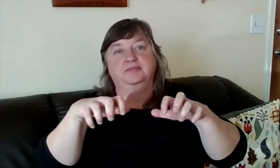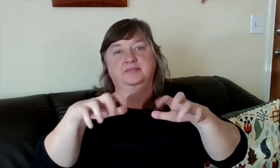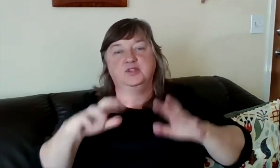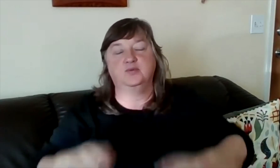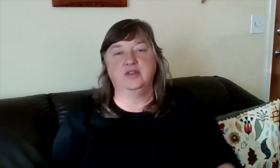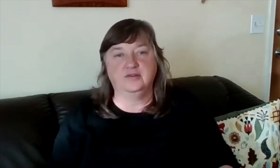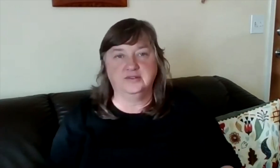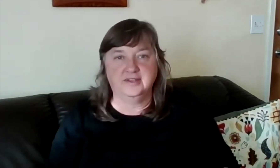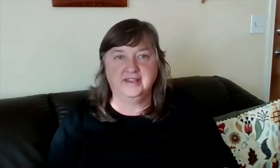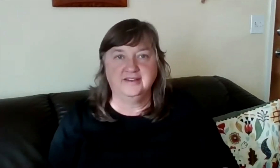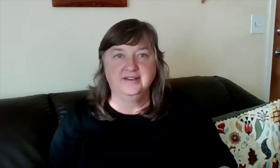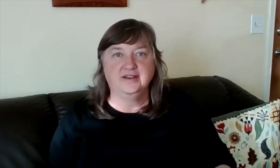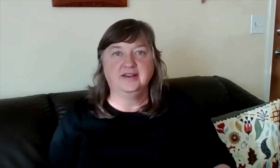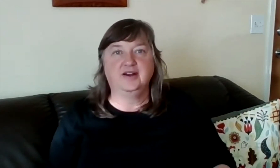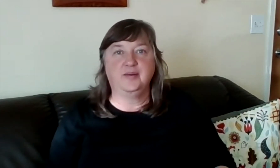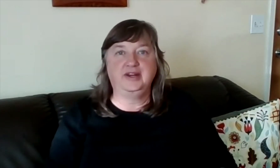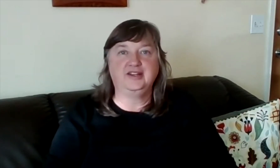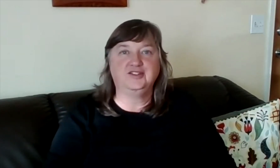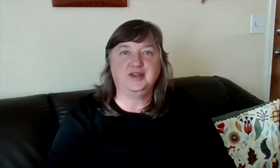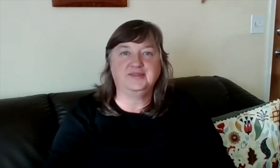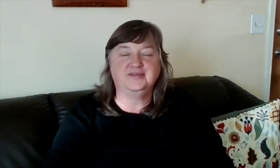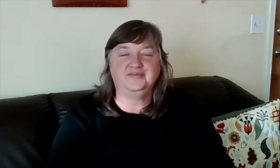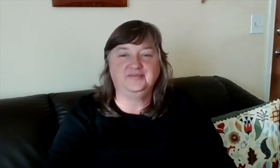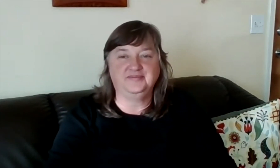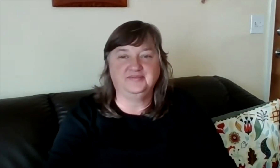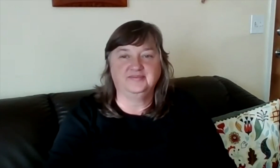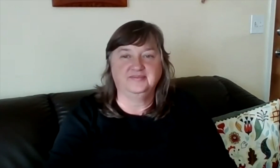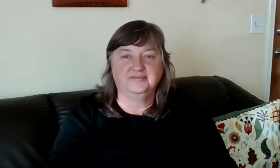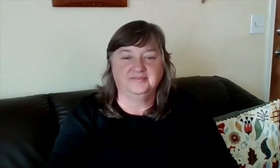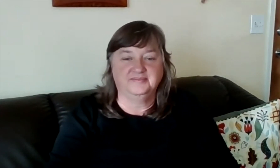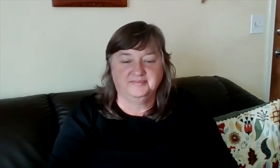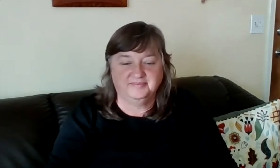It's one of those common hand shapes.